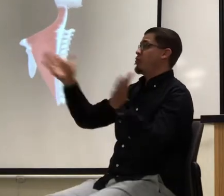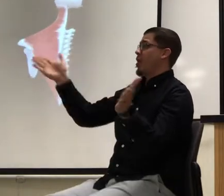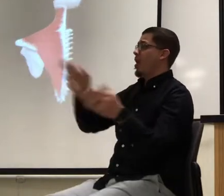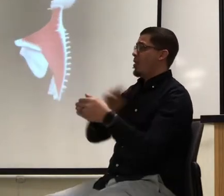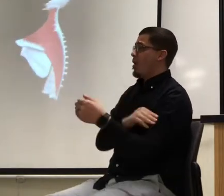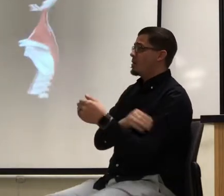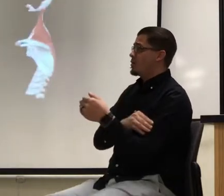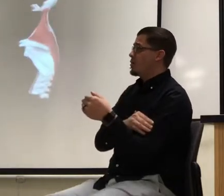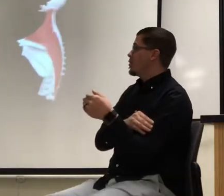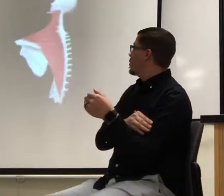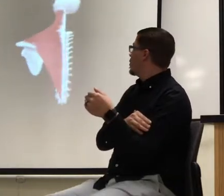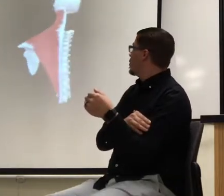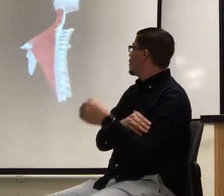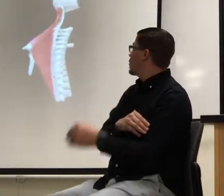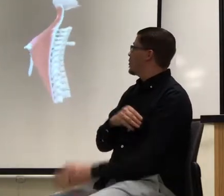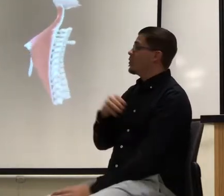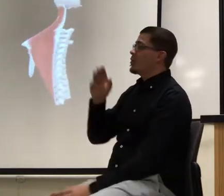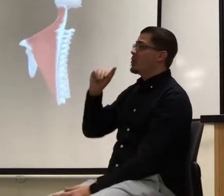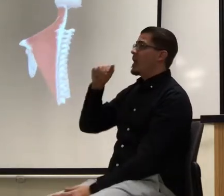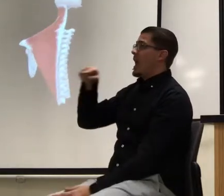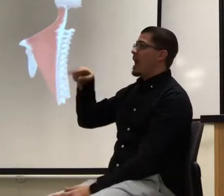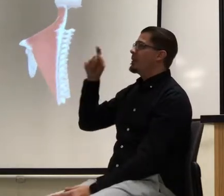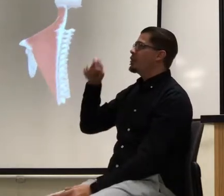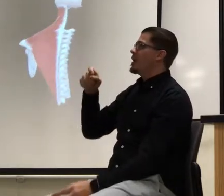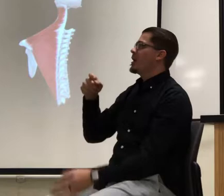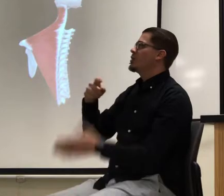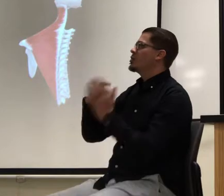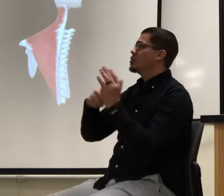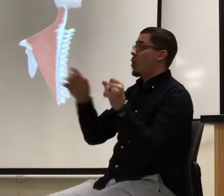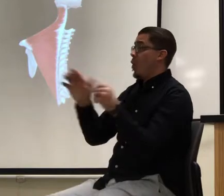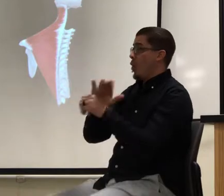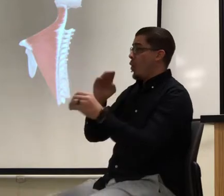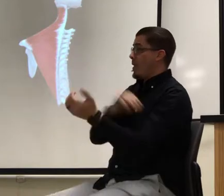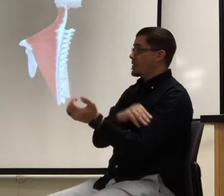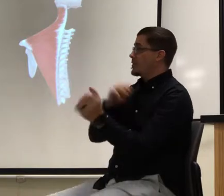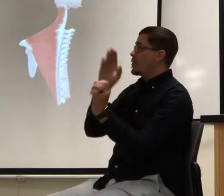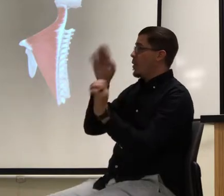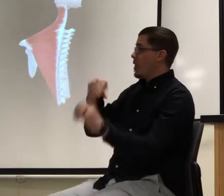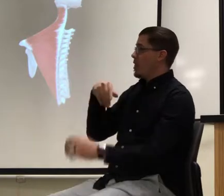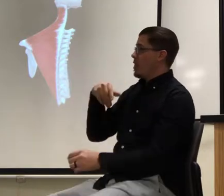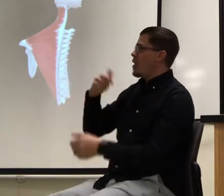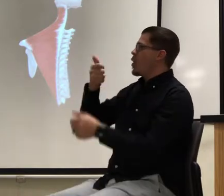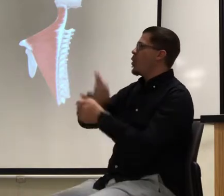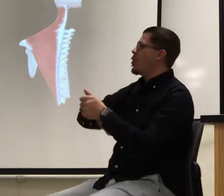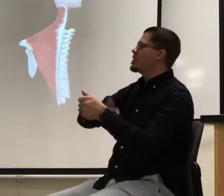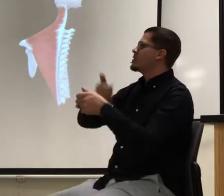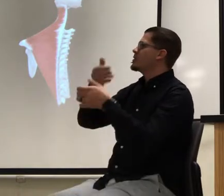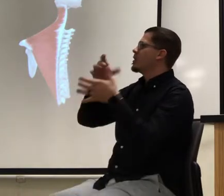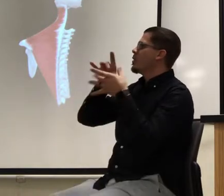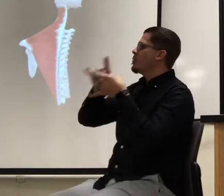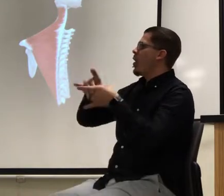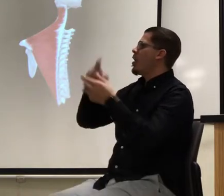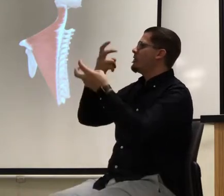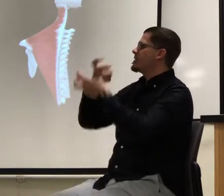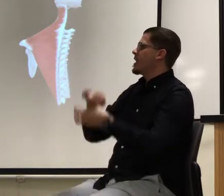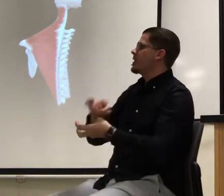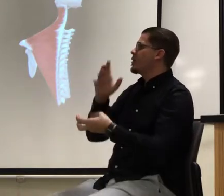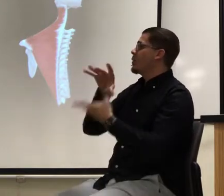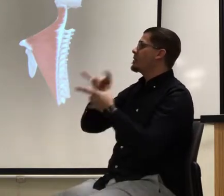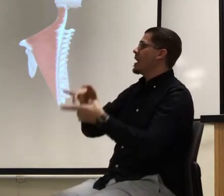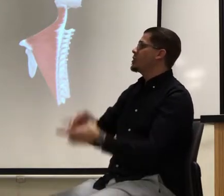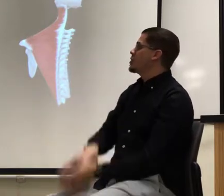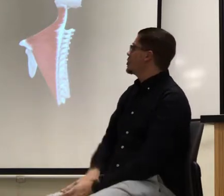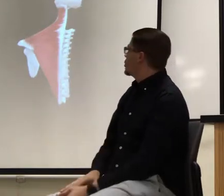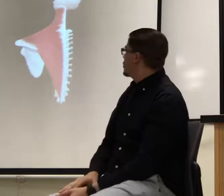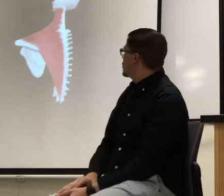about the isolation feature of the app, it shows you the whole muscle and which parts of the skeleton it's attached to.